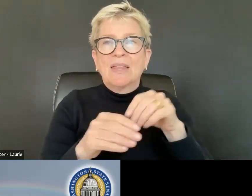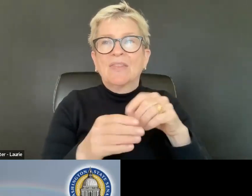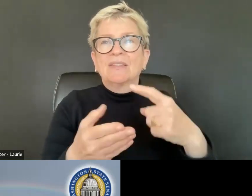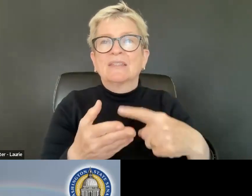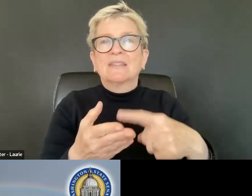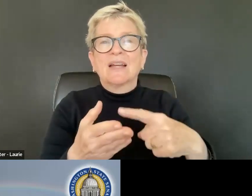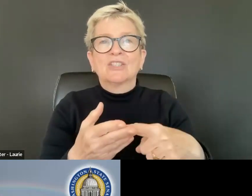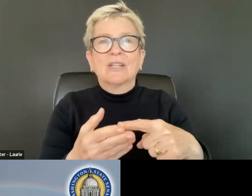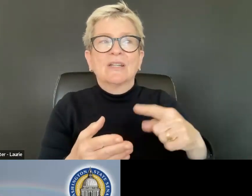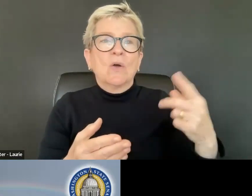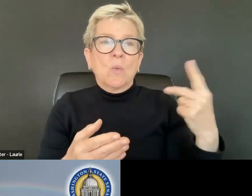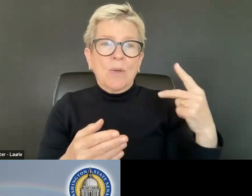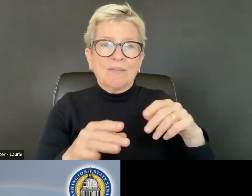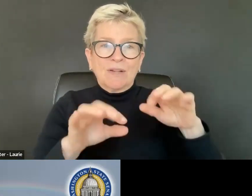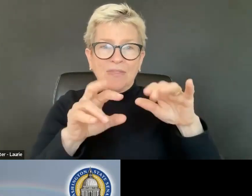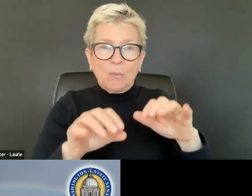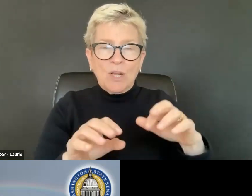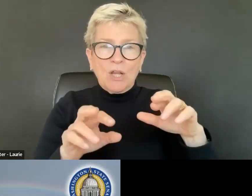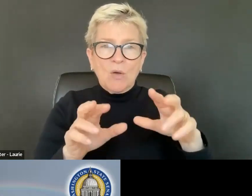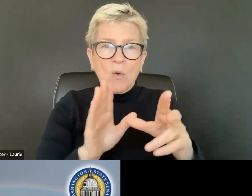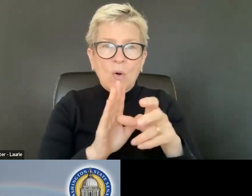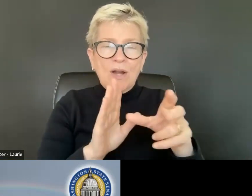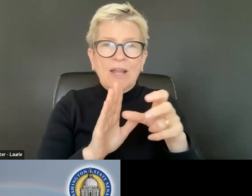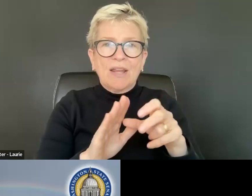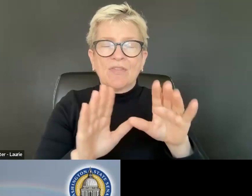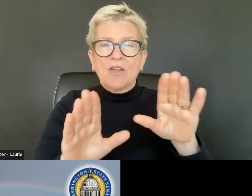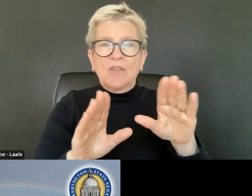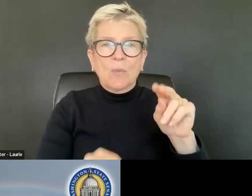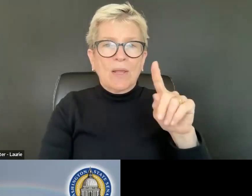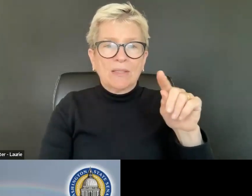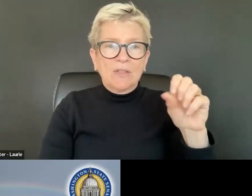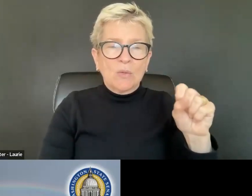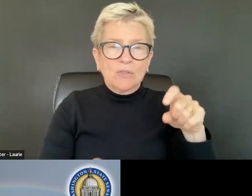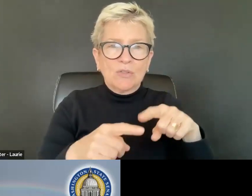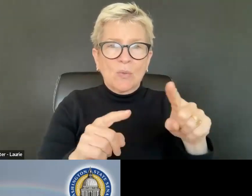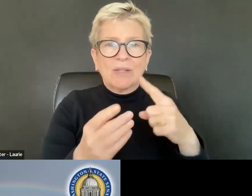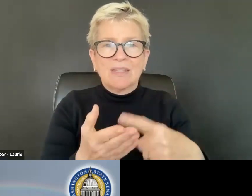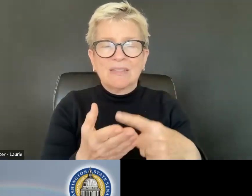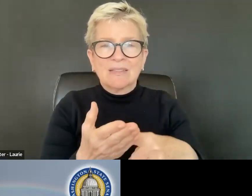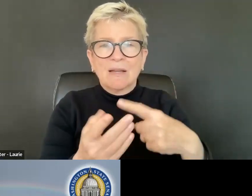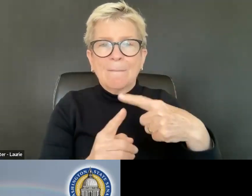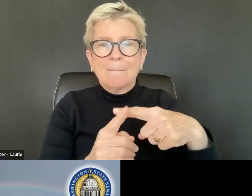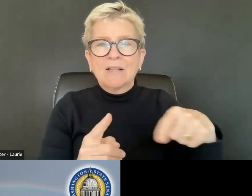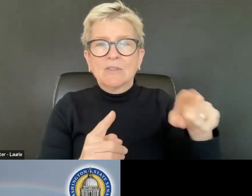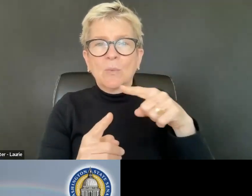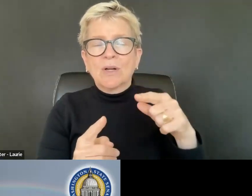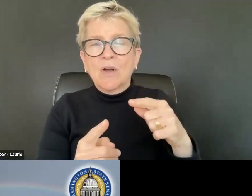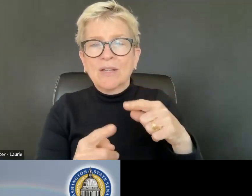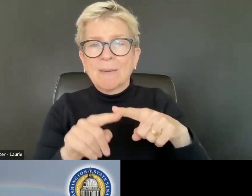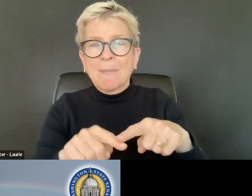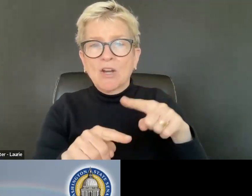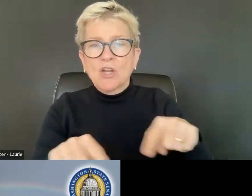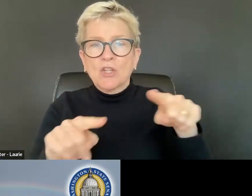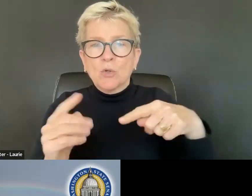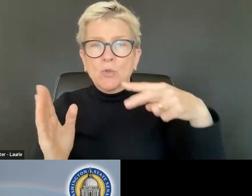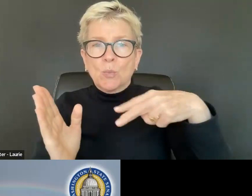and I have the recording and all of the great notes that she took during the discussion, but we're also going to be counting on all of you to review it and let us know